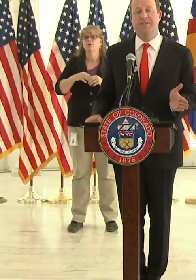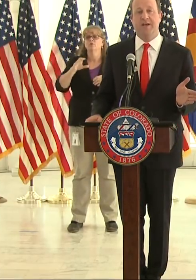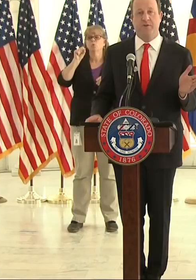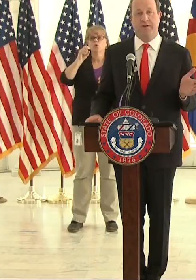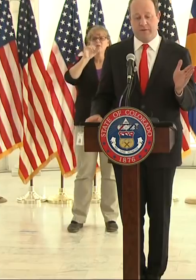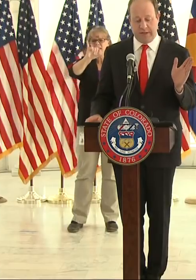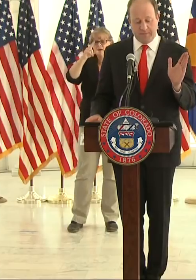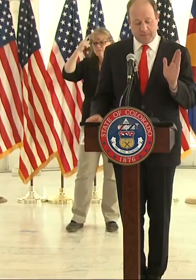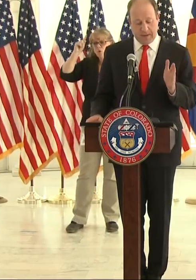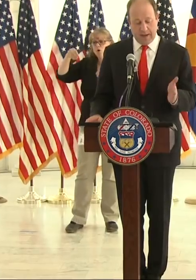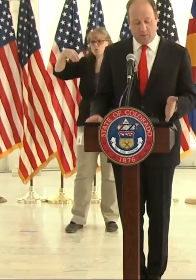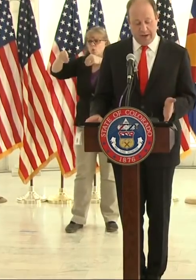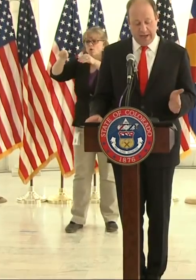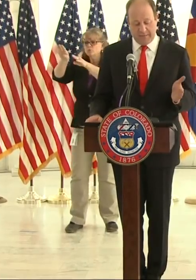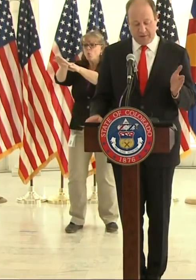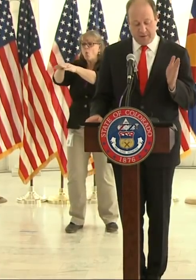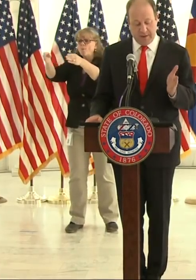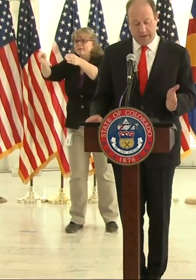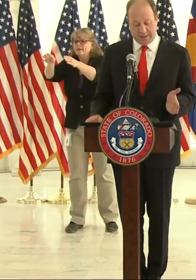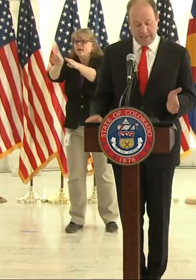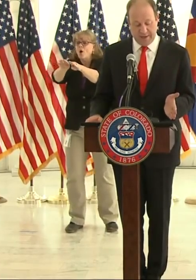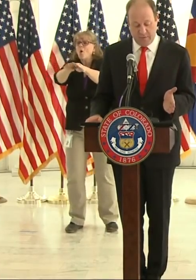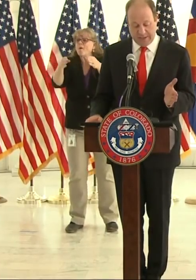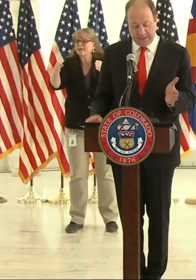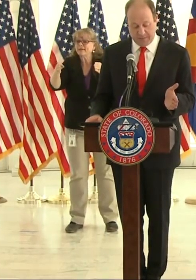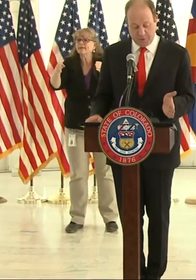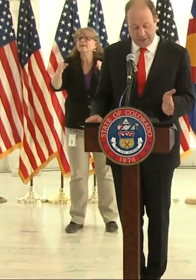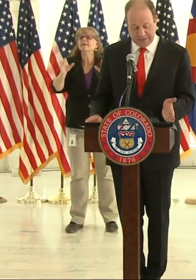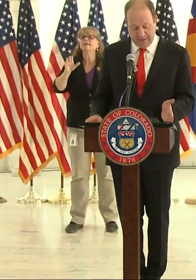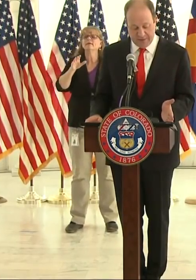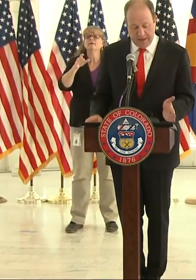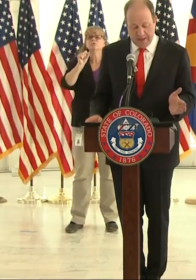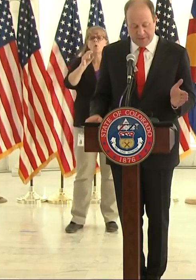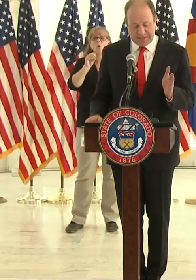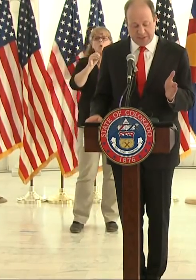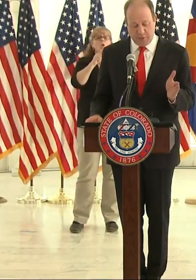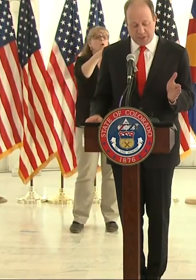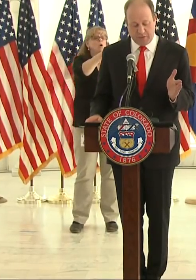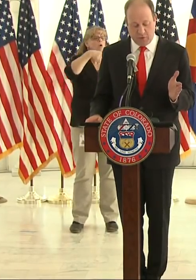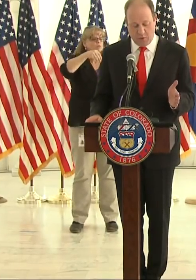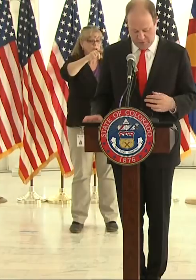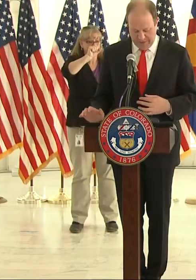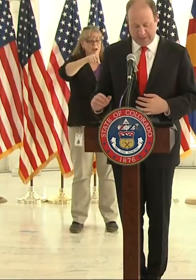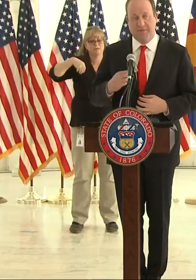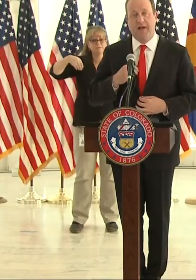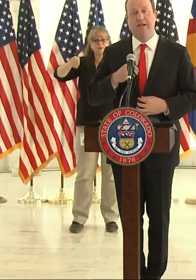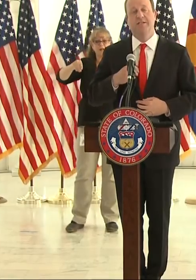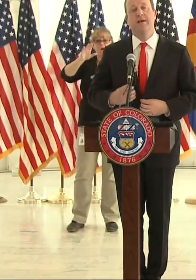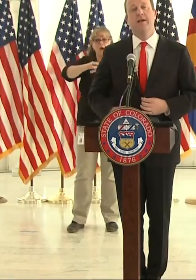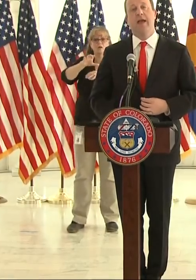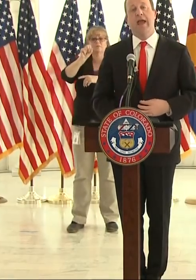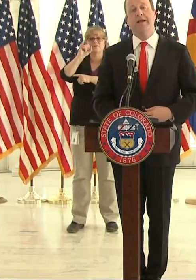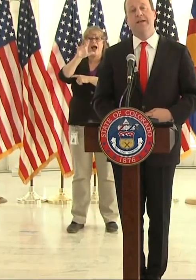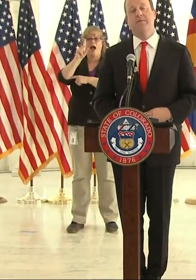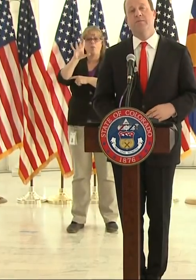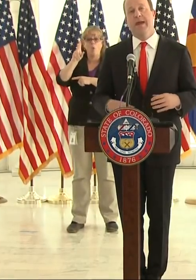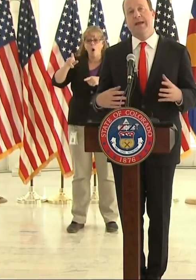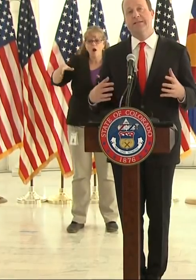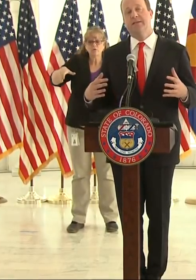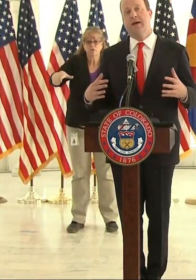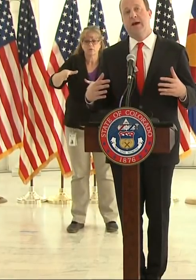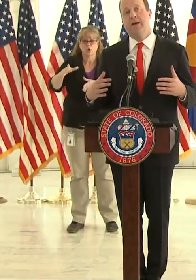go to curbside delivery right after the stay-at-home ends, April 27th. But the situation, of course, remains in flux. And